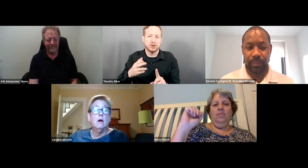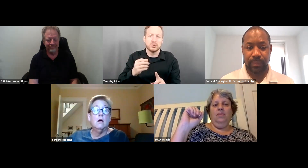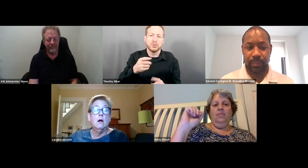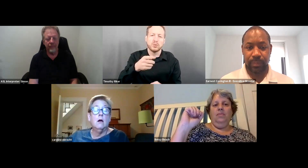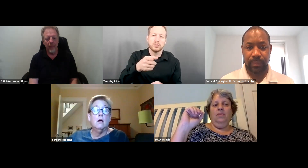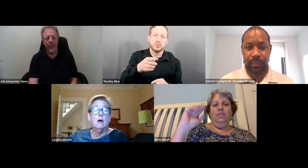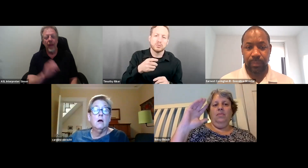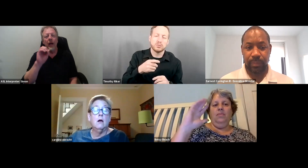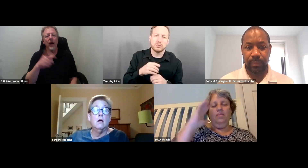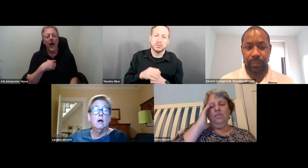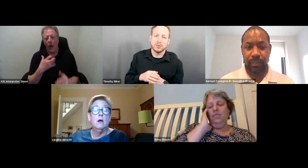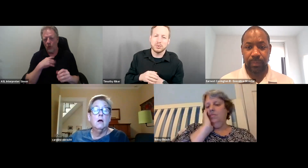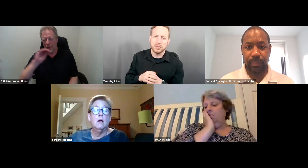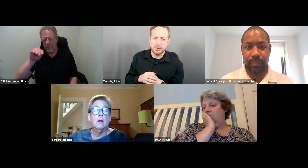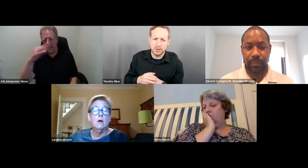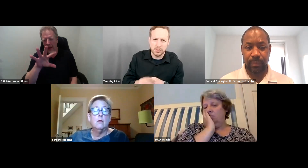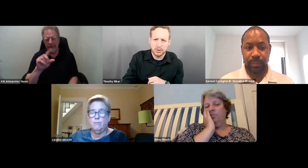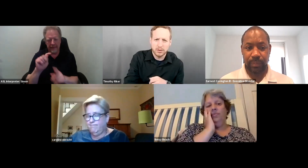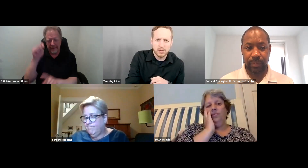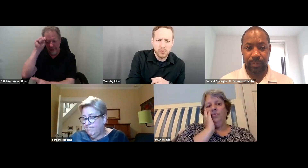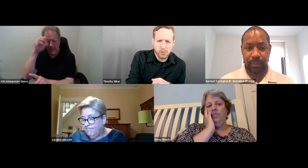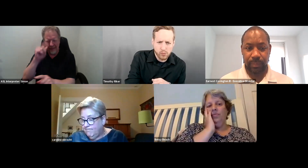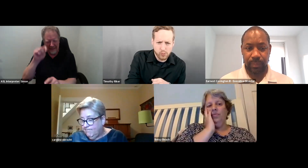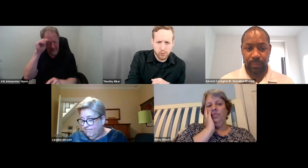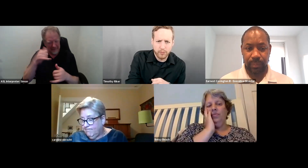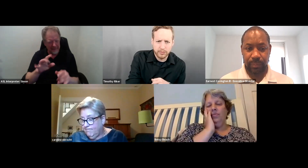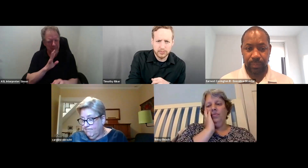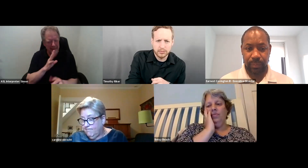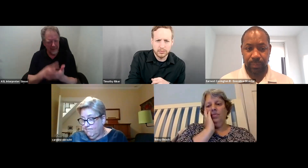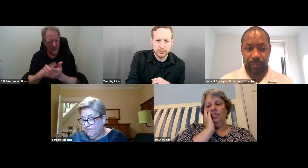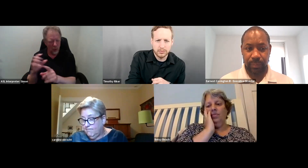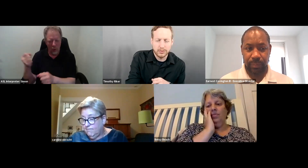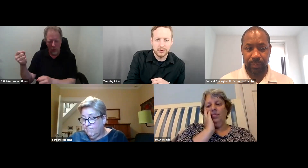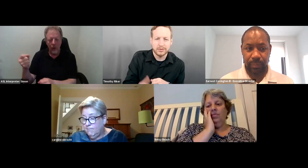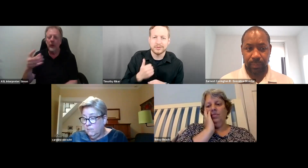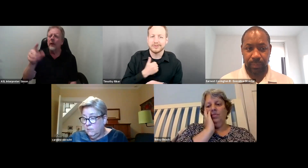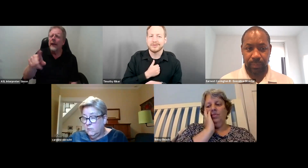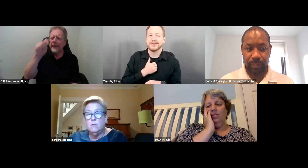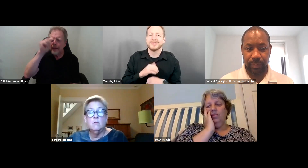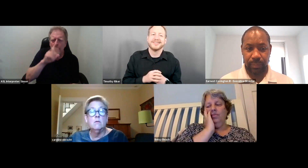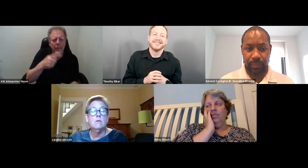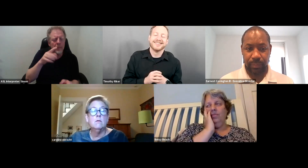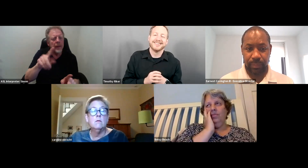Oh, so I'm going to spotlight Tim. One moment, because he's still speaking. And if he could repeat what he said.